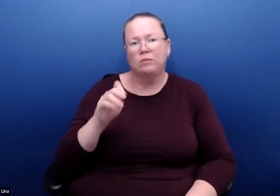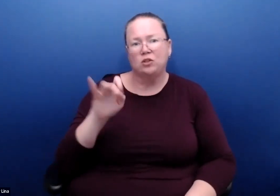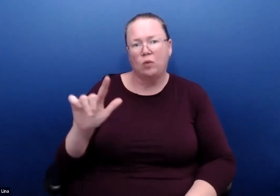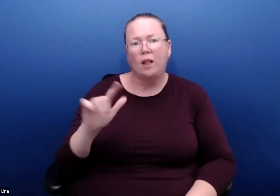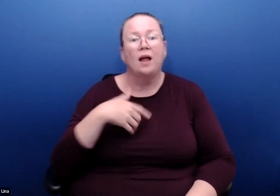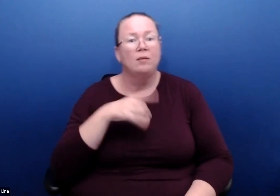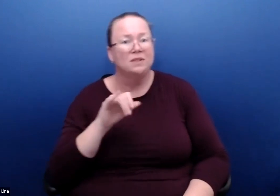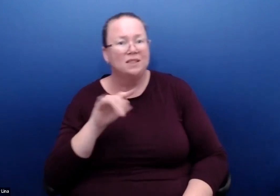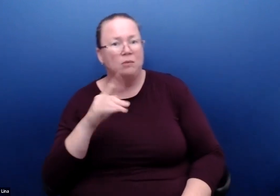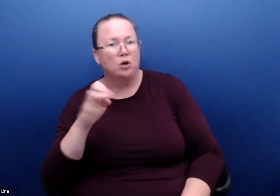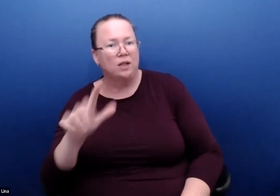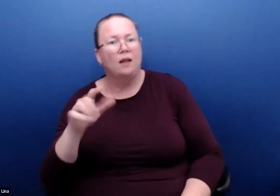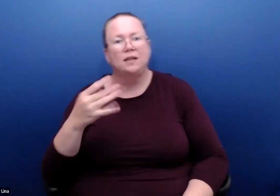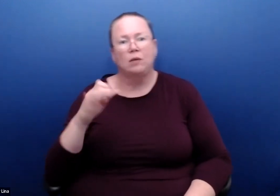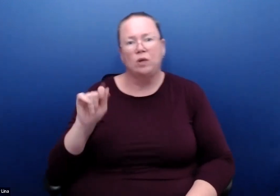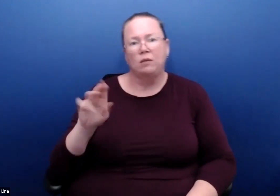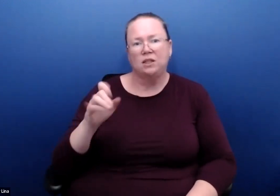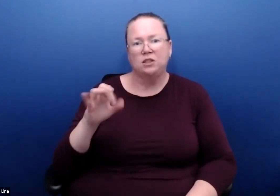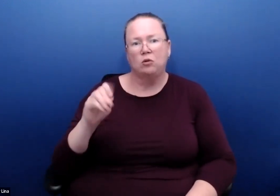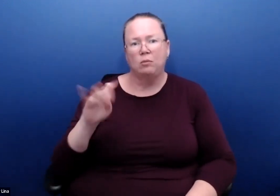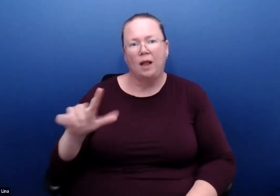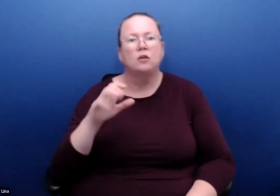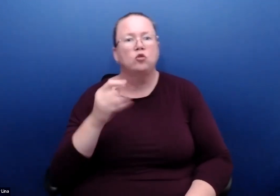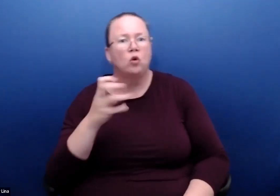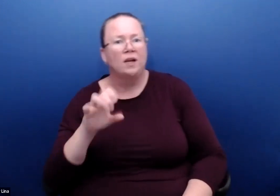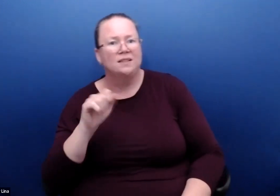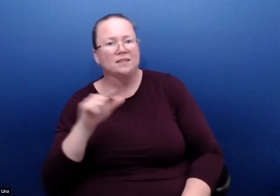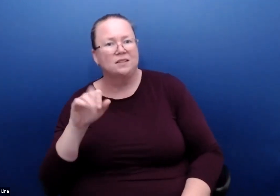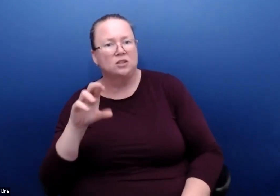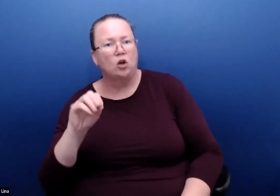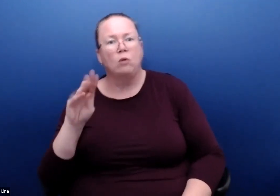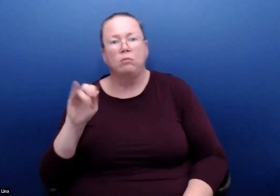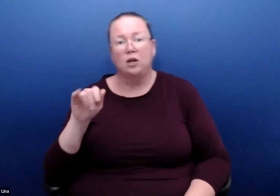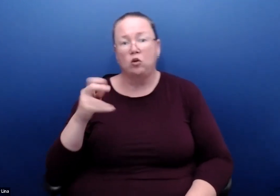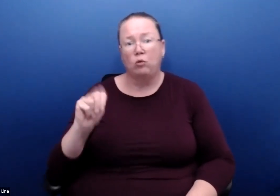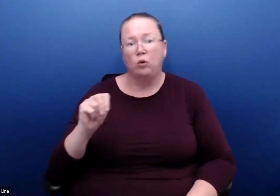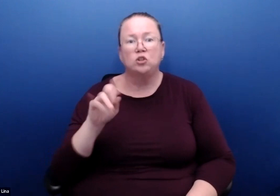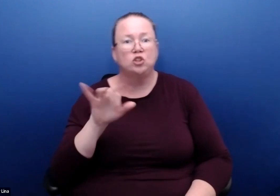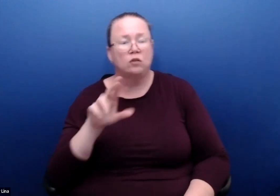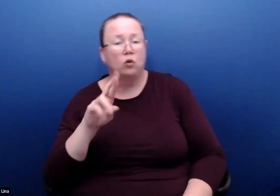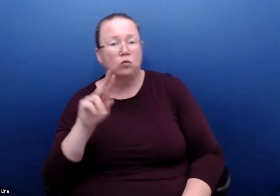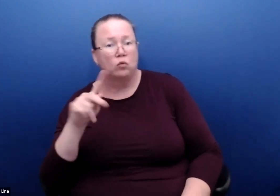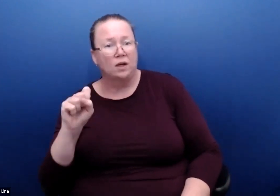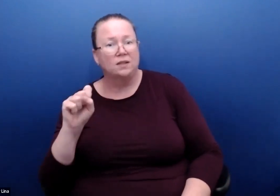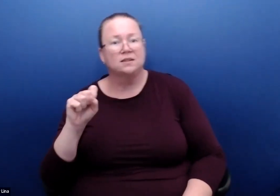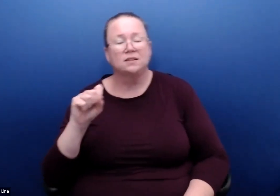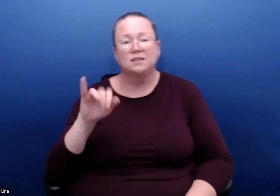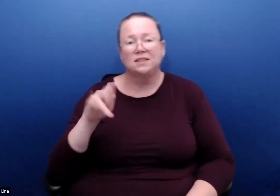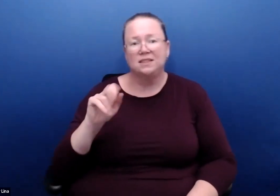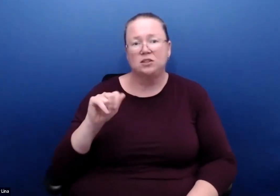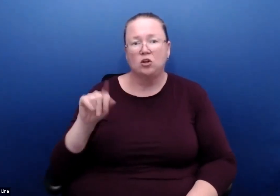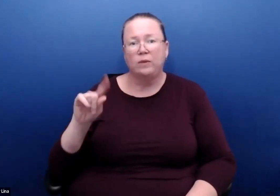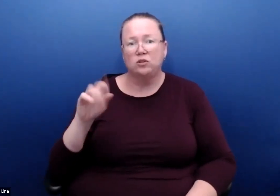I'm Danette Barkel. Gabriela Maldonado Bell. My name is Courtney Salzano, Bonnie Colborn. My name is Jennifer Rux. My name is Yesenia